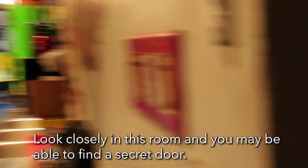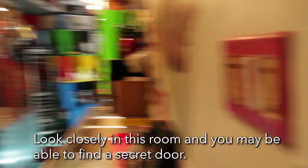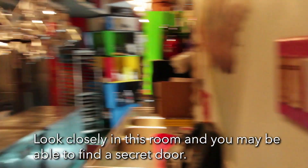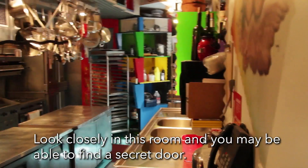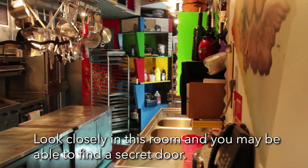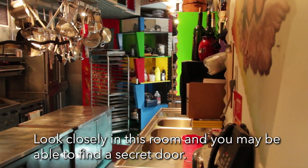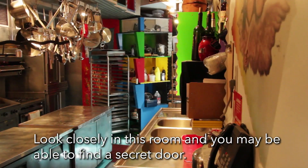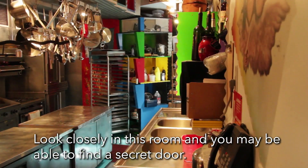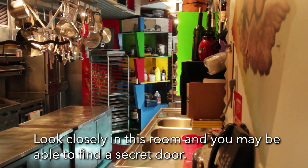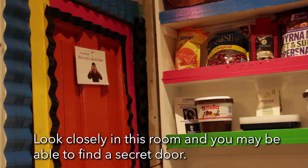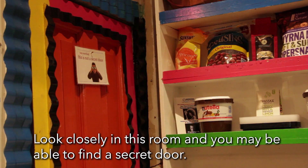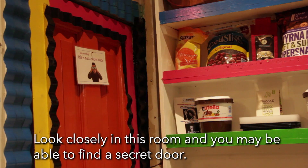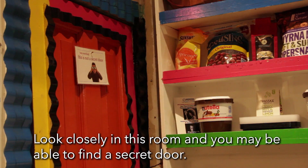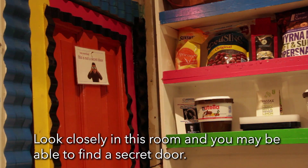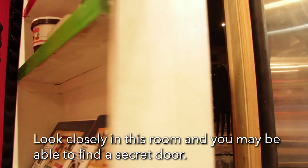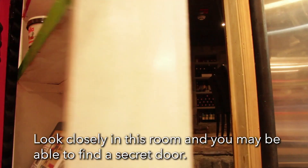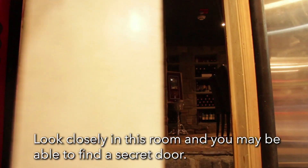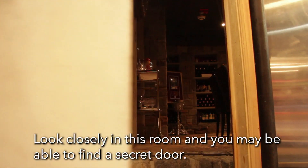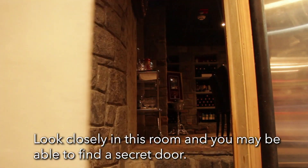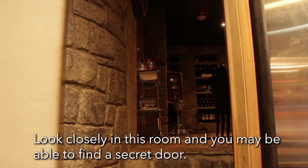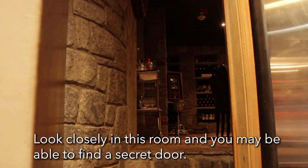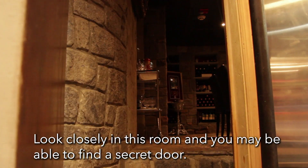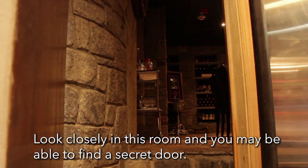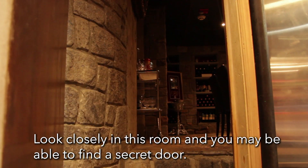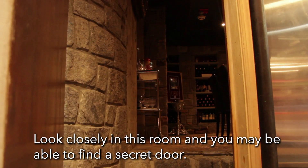Look closely in this room and you may even be able to find a secret door.